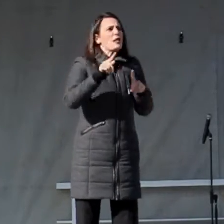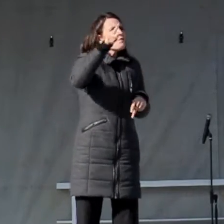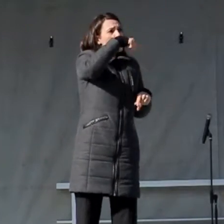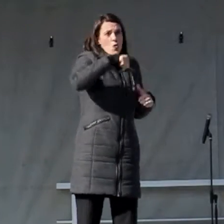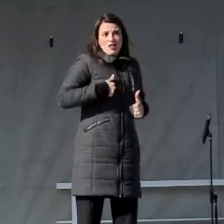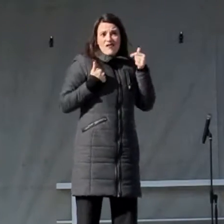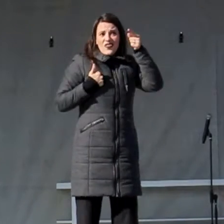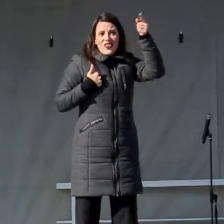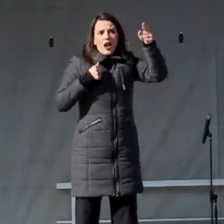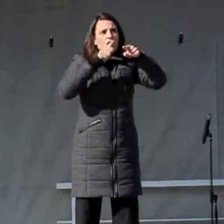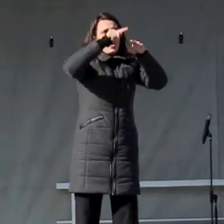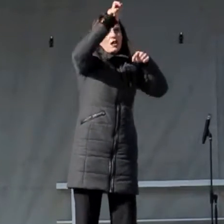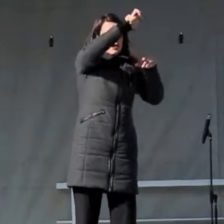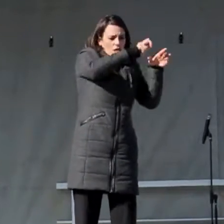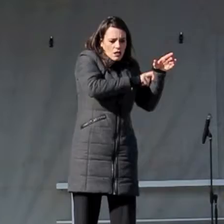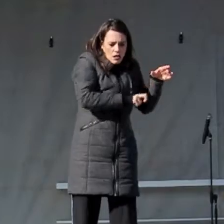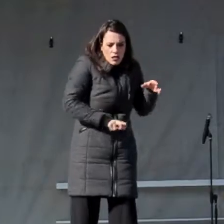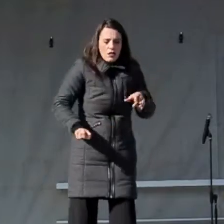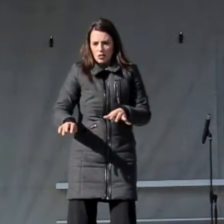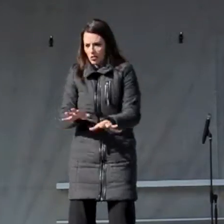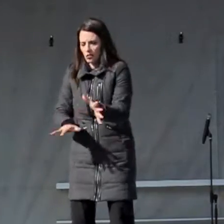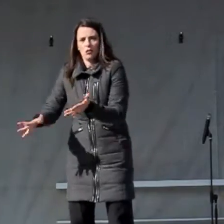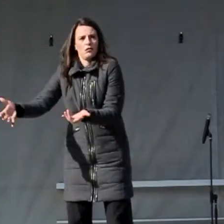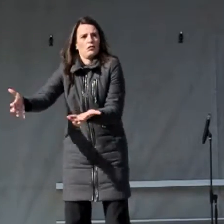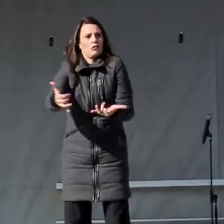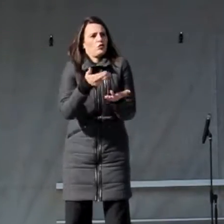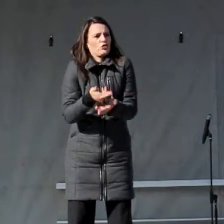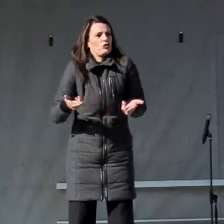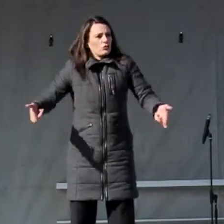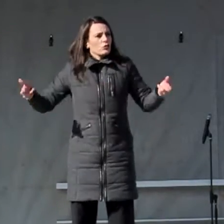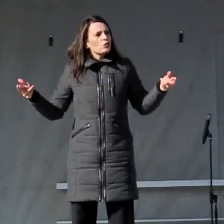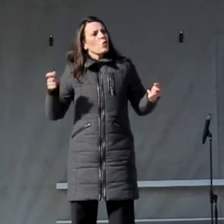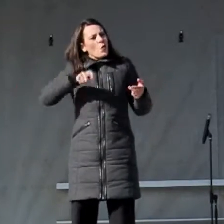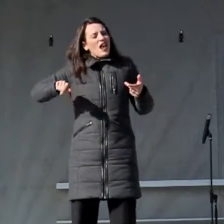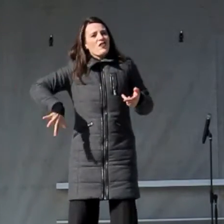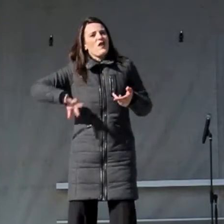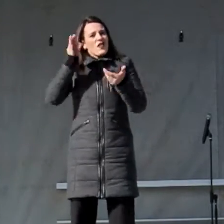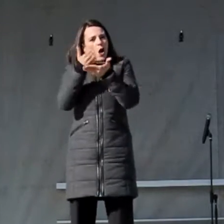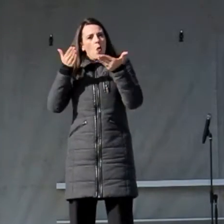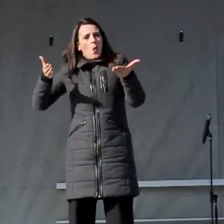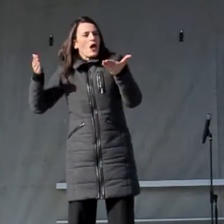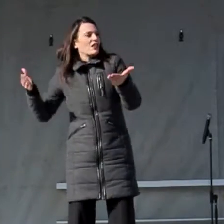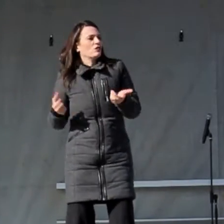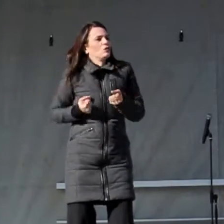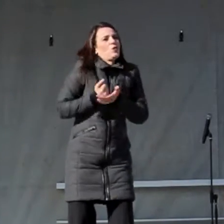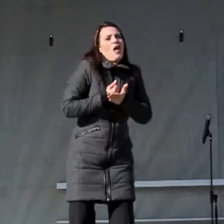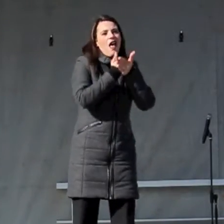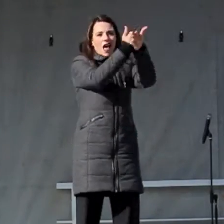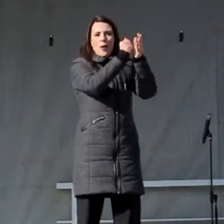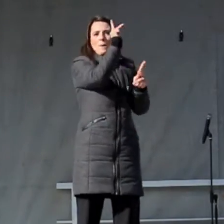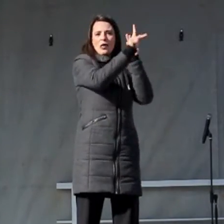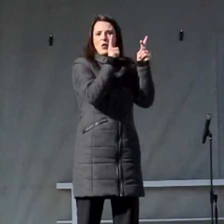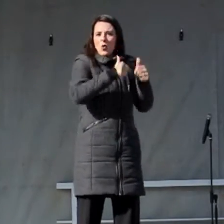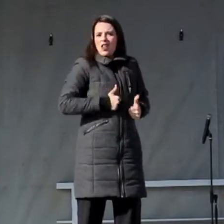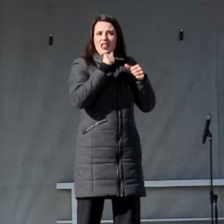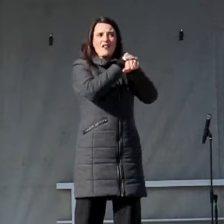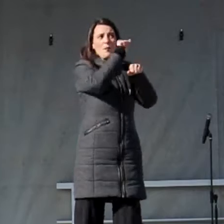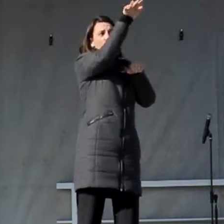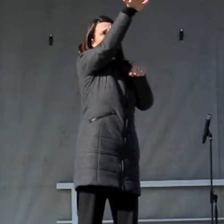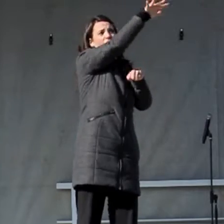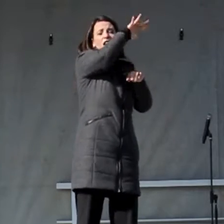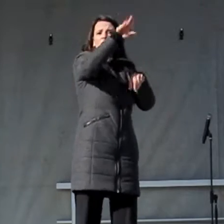cannot come down from those mountains, and we need to find ways to get to them so that we can provide them